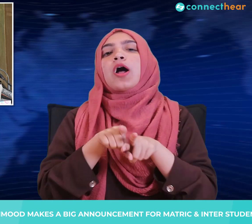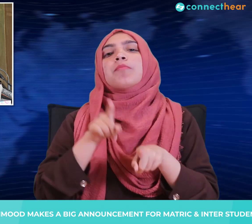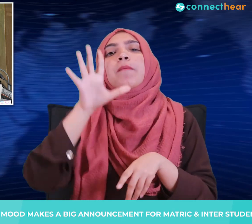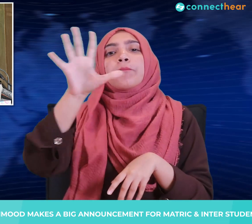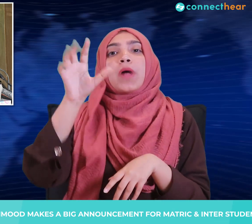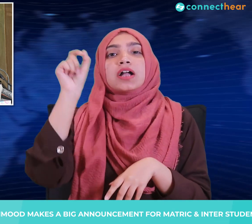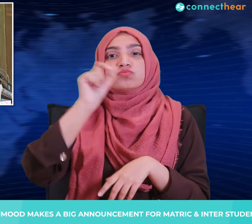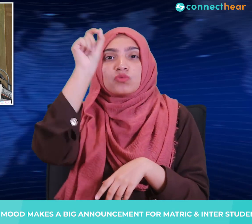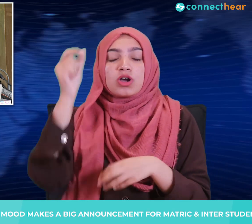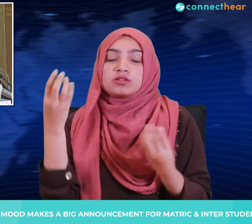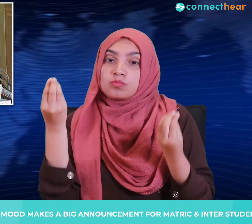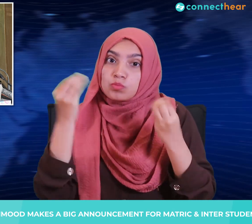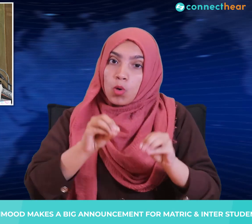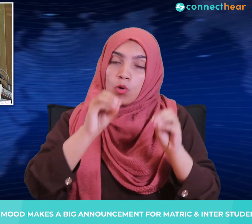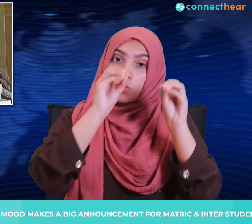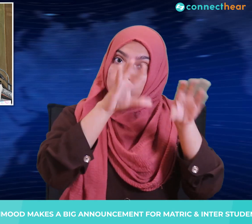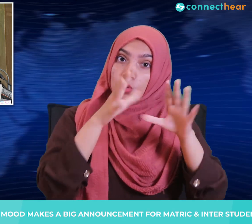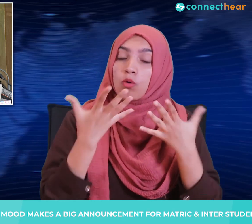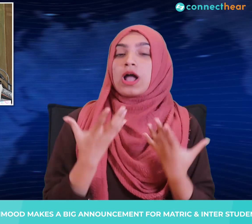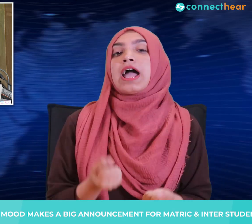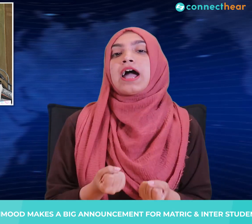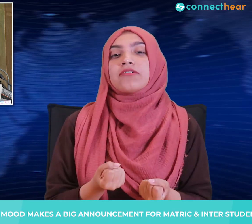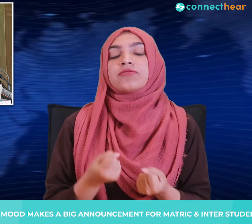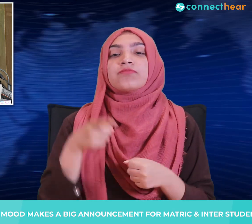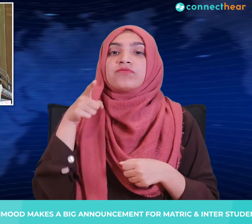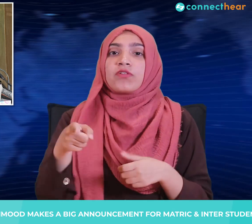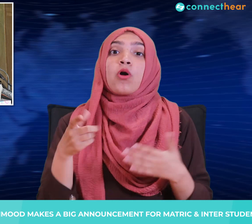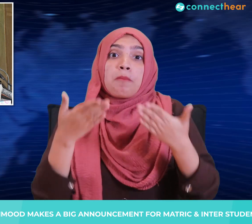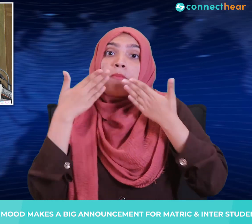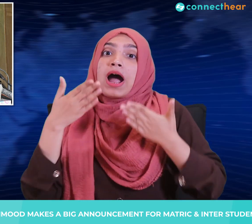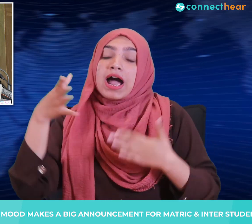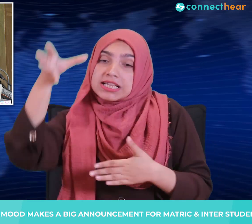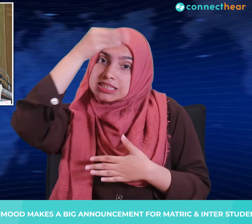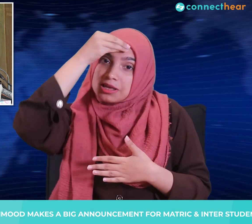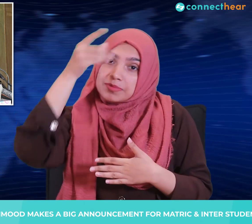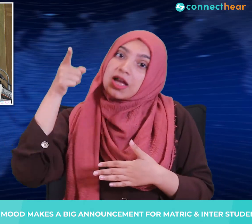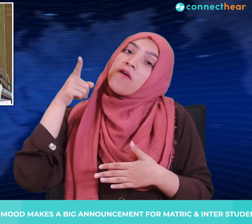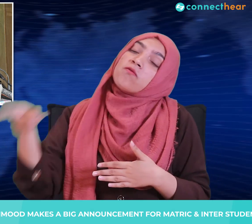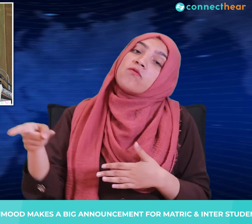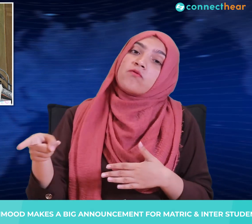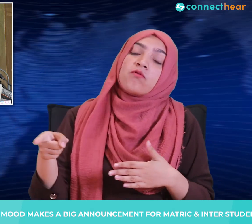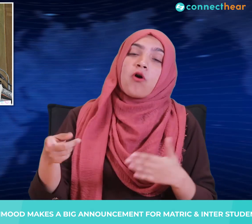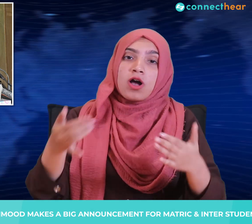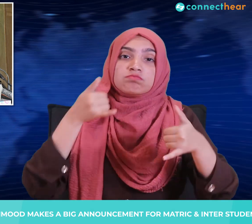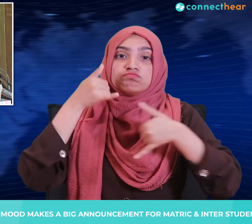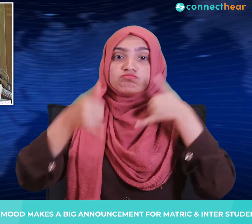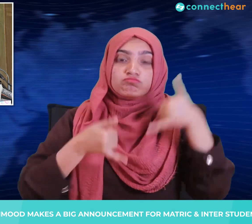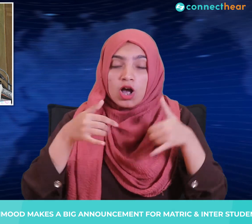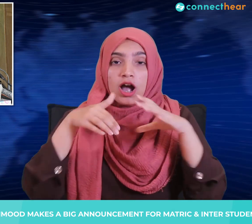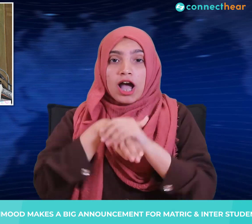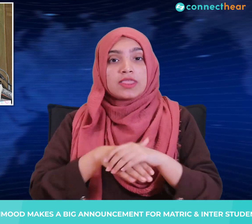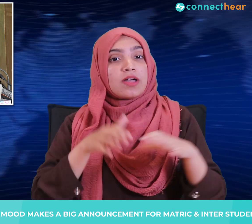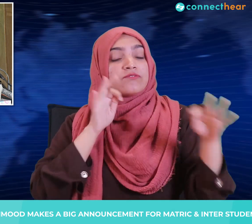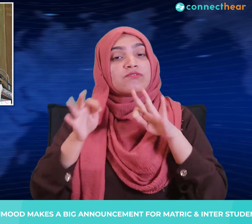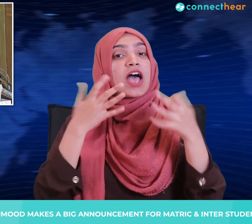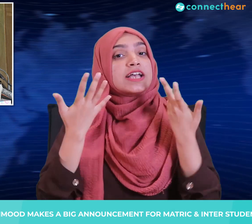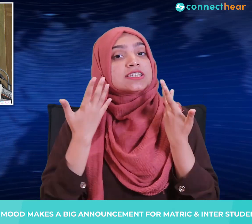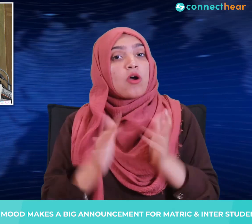decided. The Education Ministry has taken this decision after its research showed that